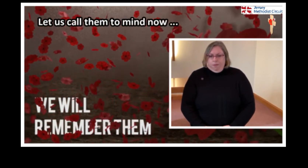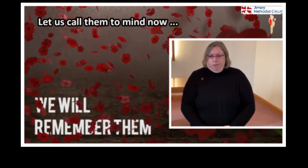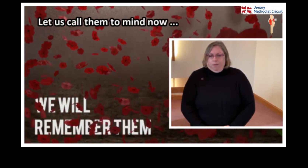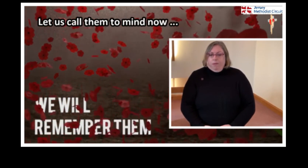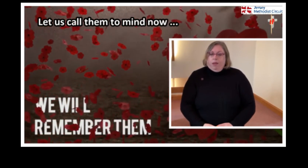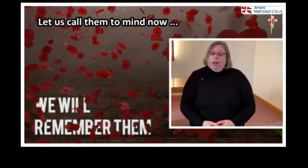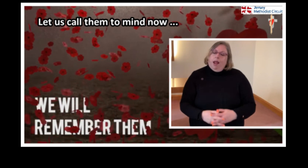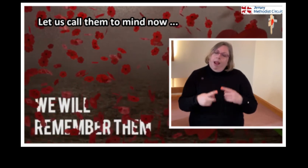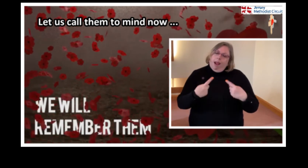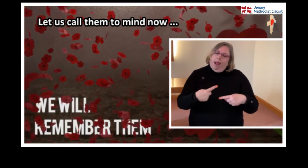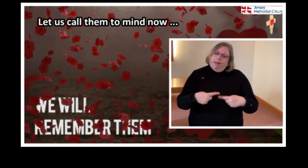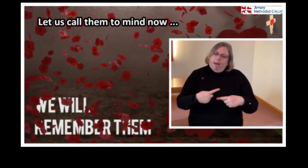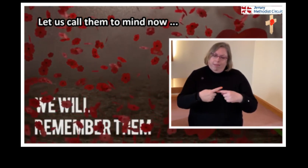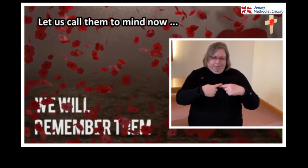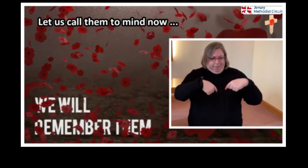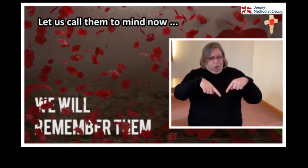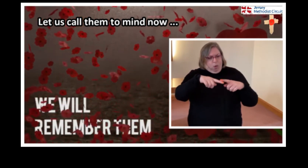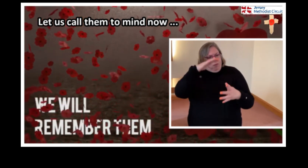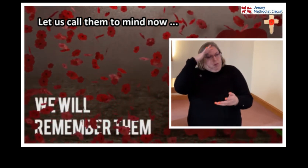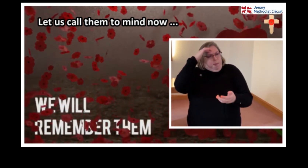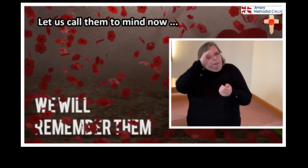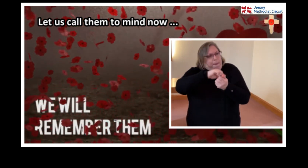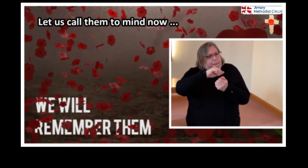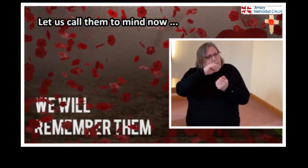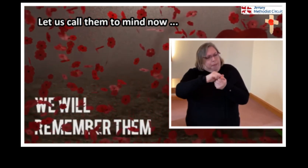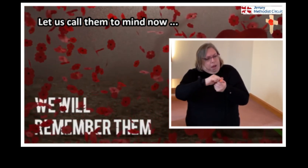Let us call them to mind now.